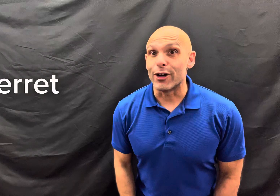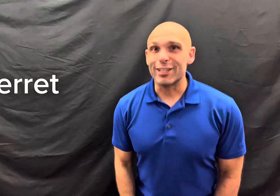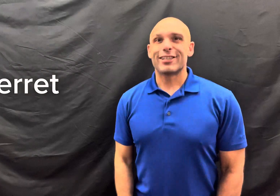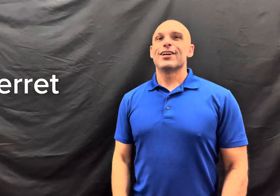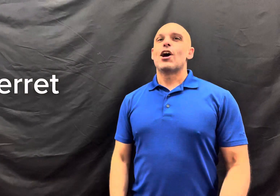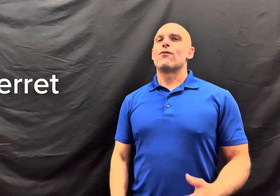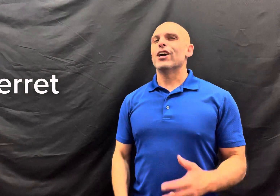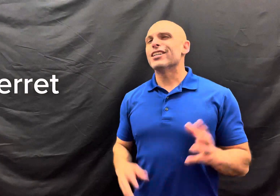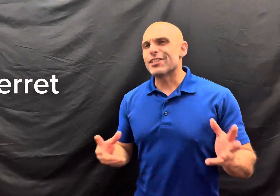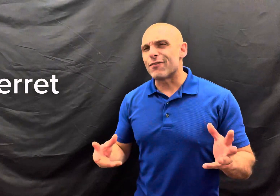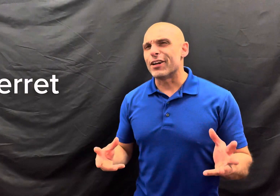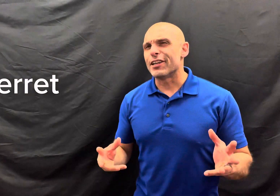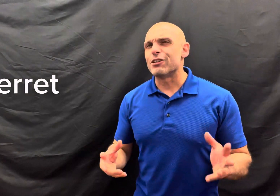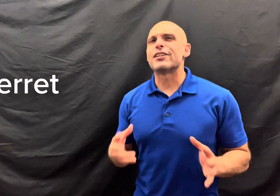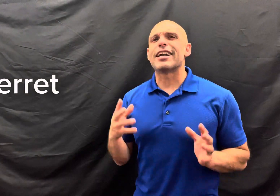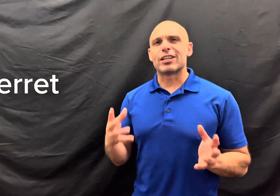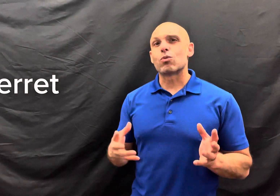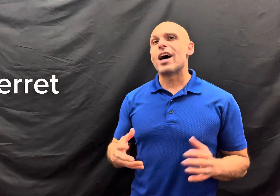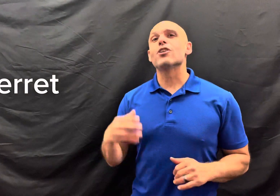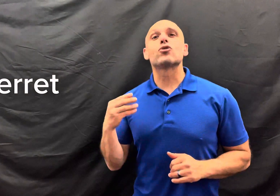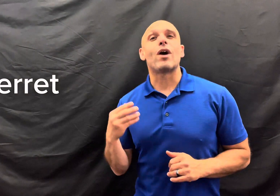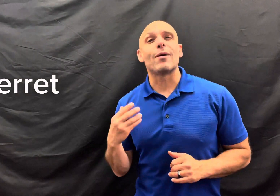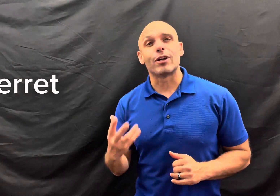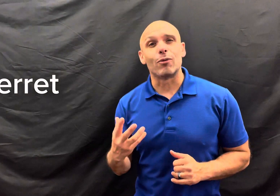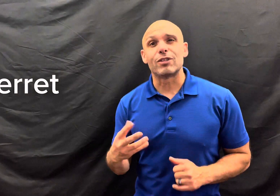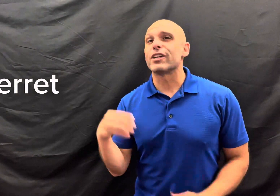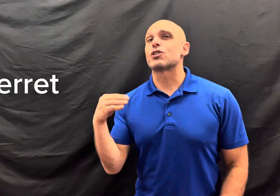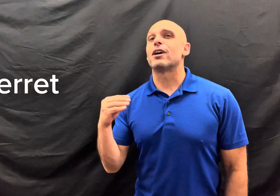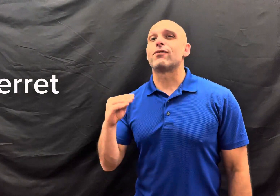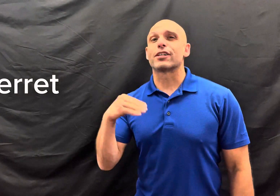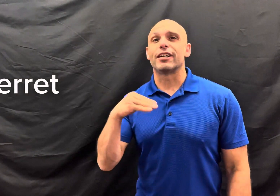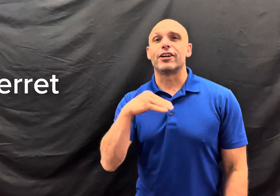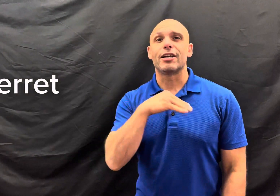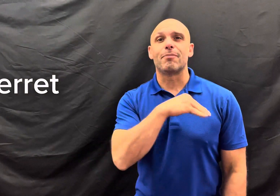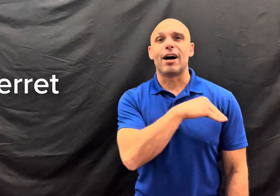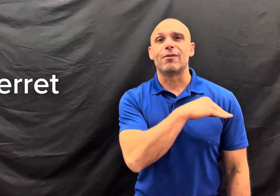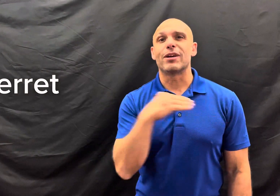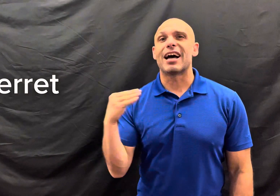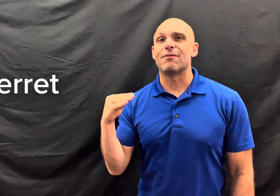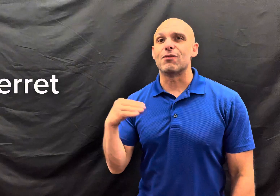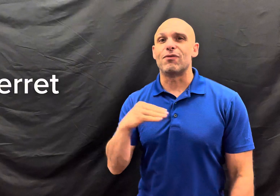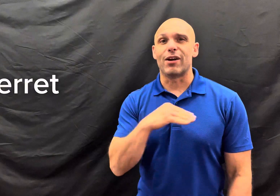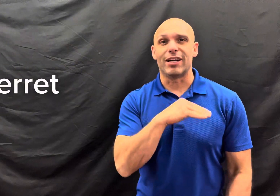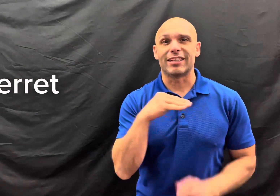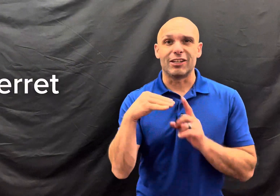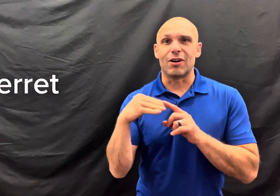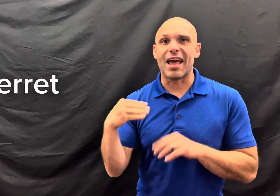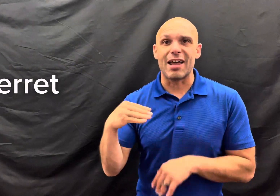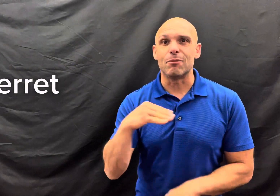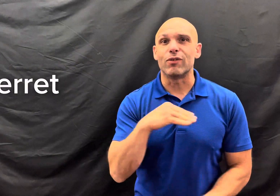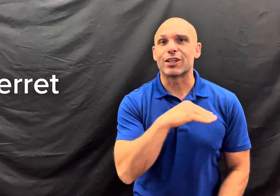Ferret. A ferret, this is a fairly new sign as well, so I would always fingerspell for clarity, but we have the ferret, the little head moving